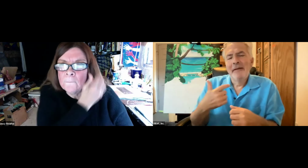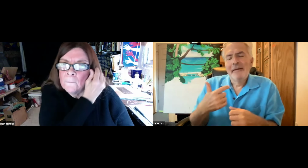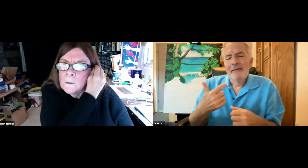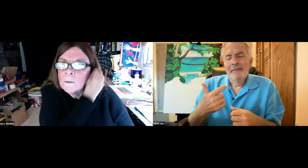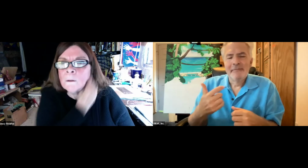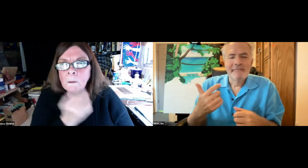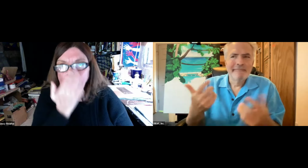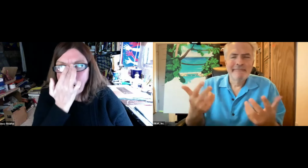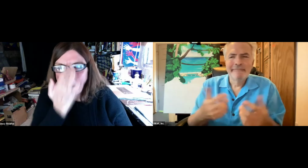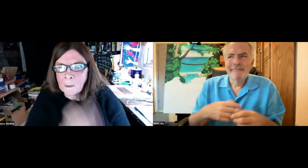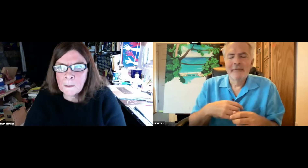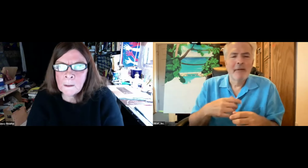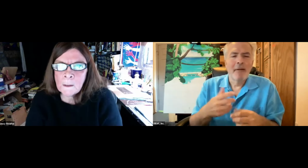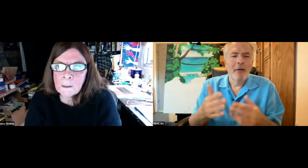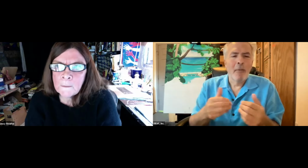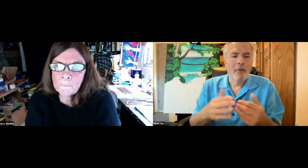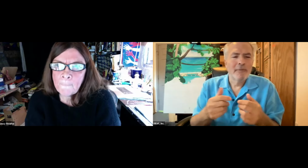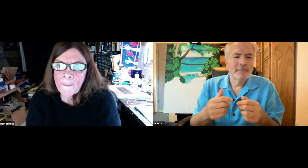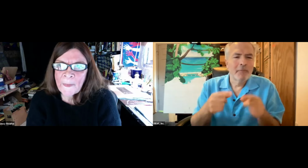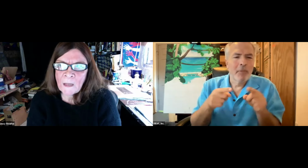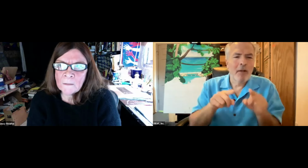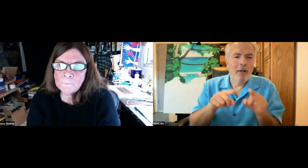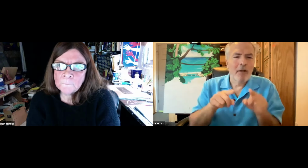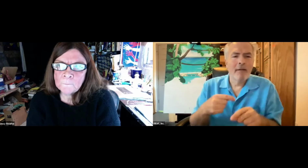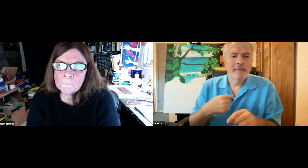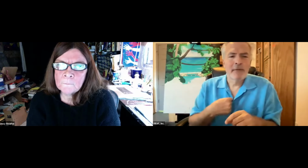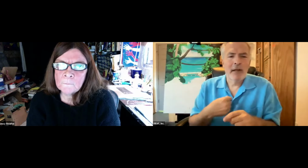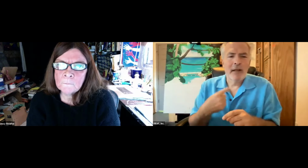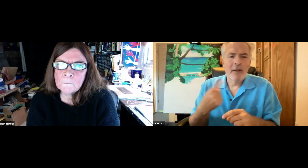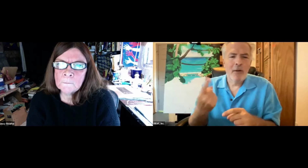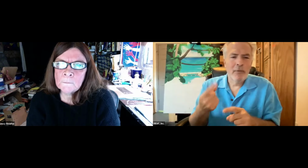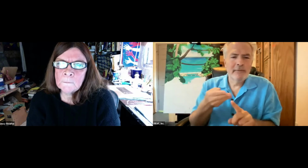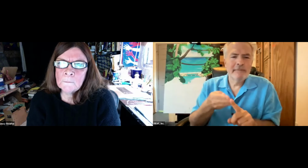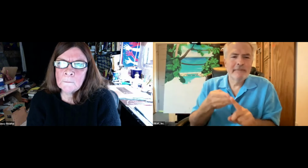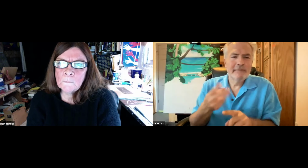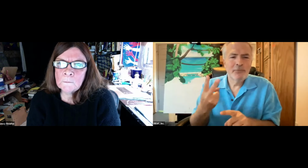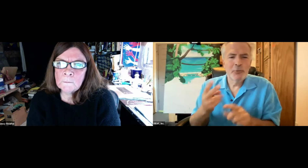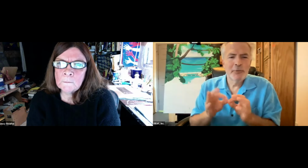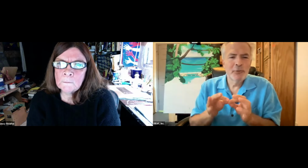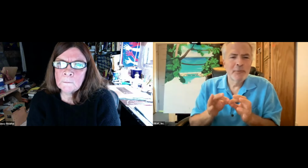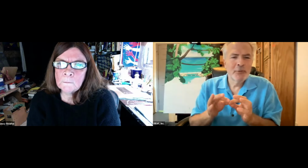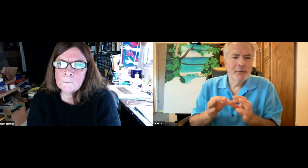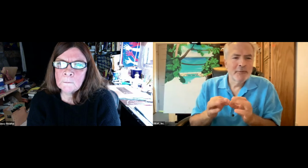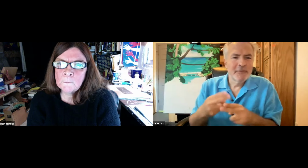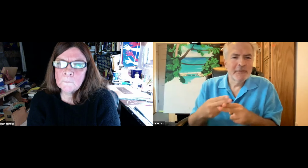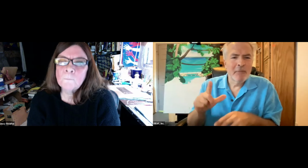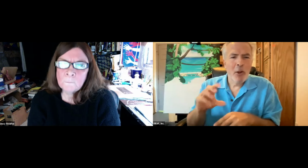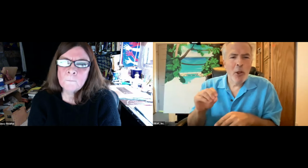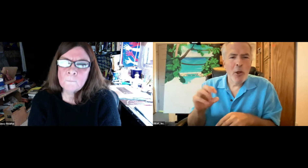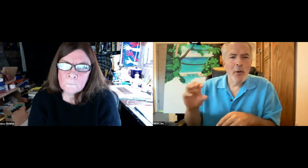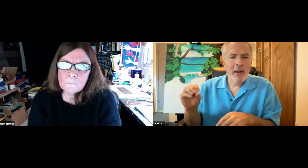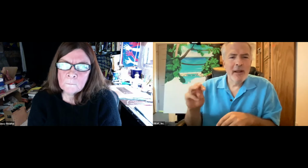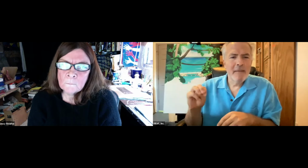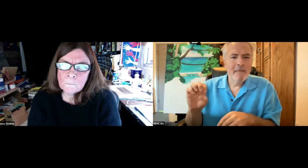Totally. I totally understand what you're saying, yes. And it almost parallels my experience